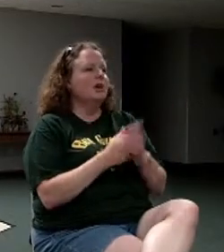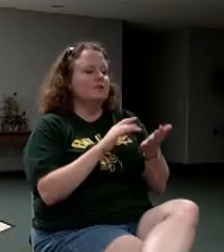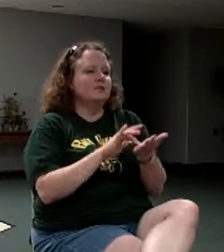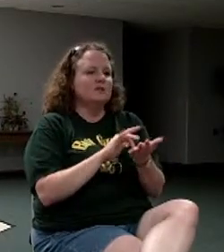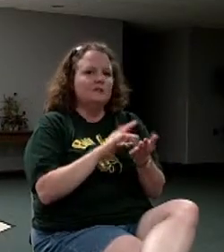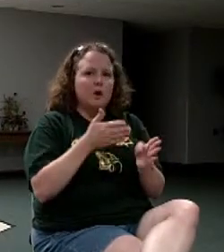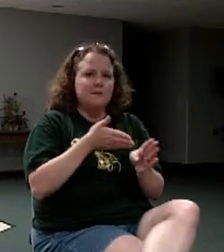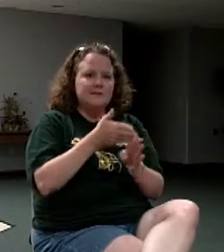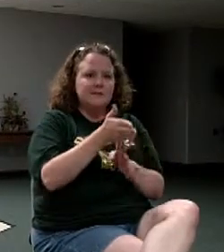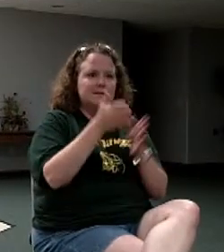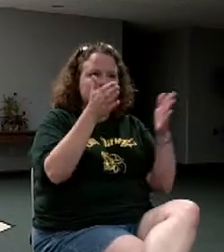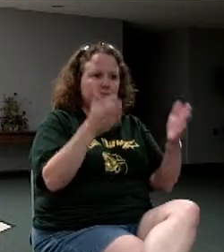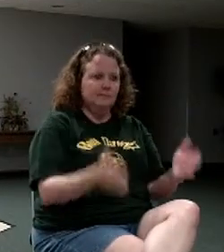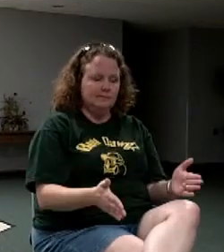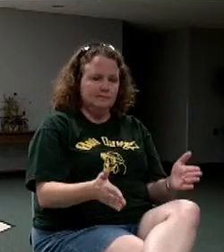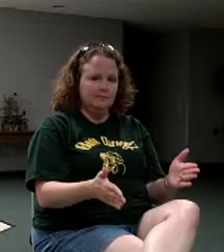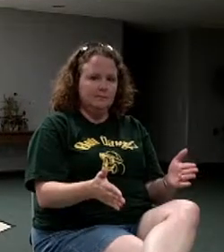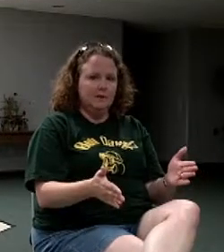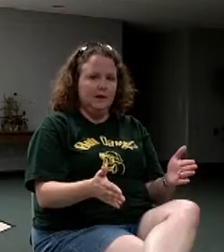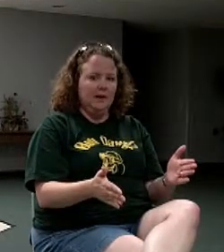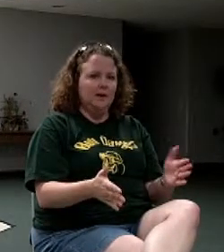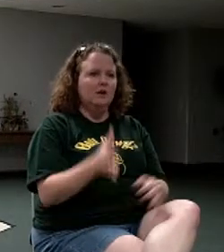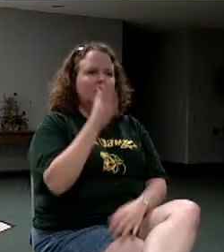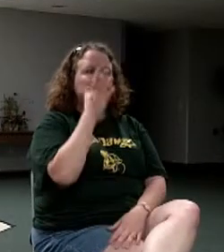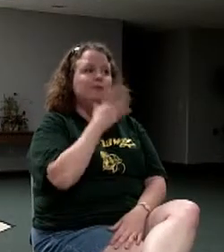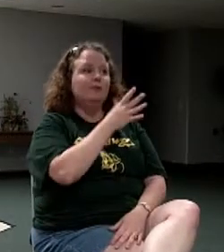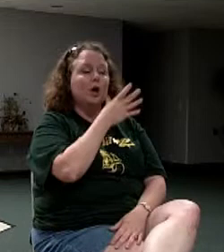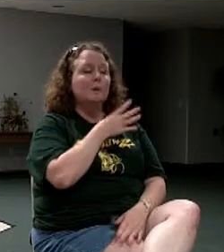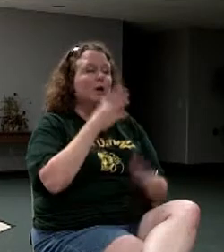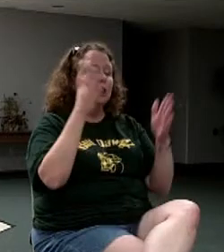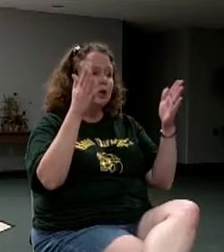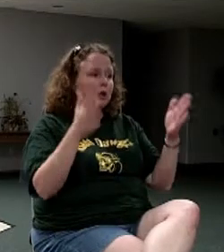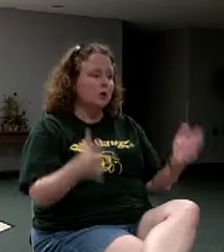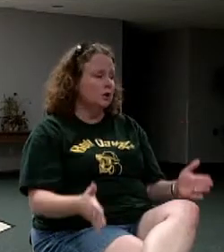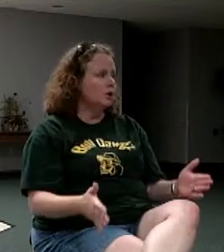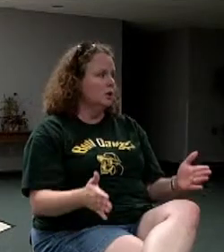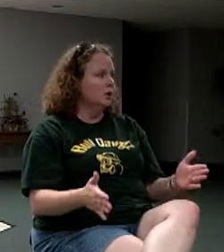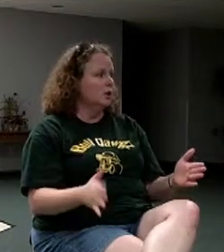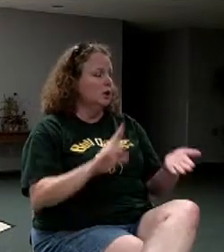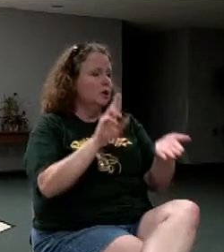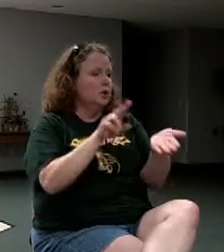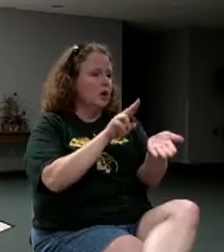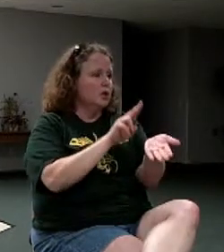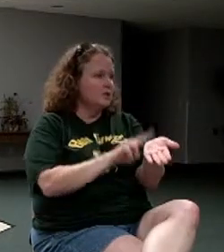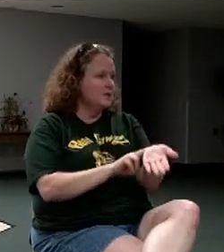careers: pharmacist. Okay. Farmer. Nurse.